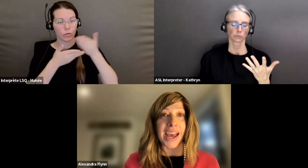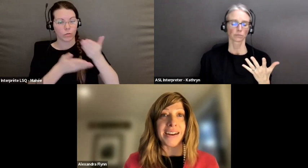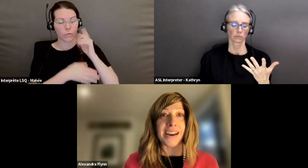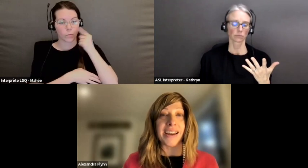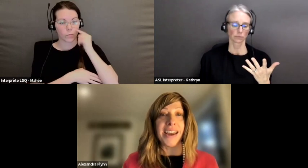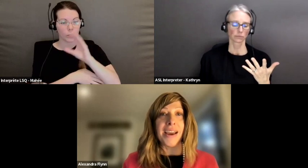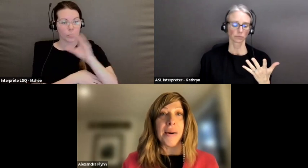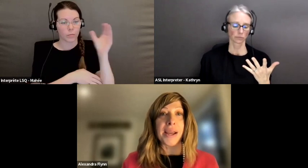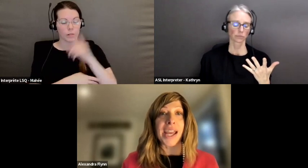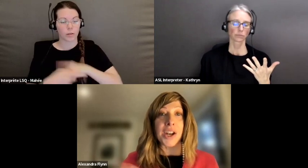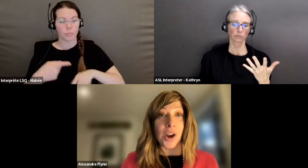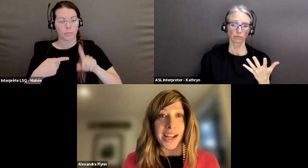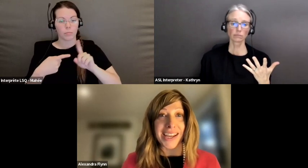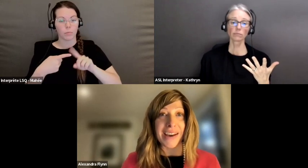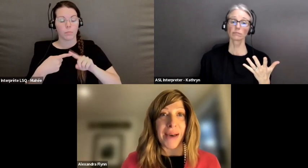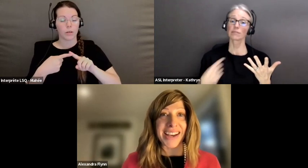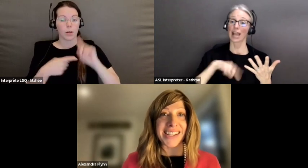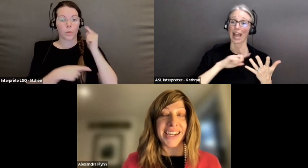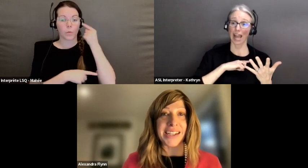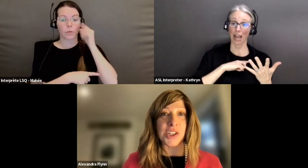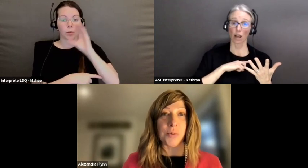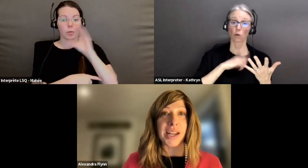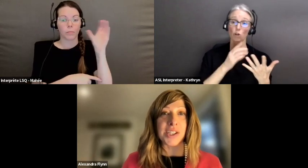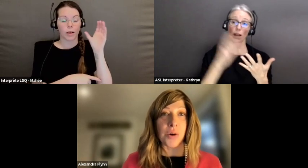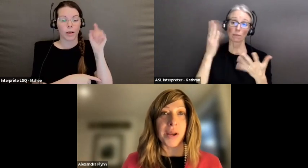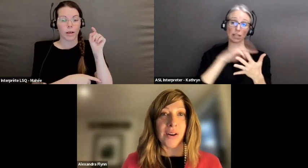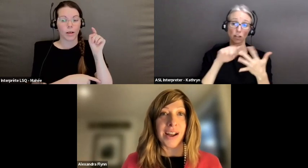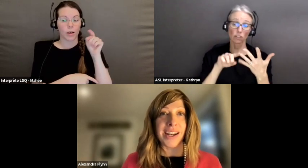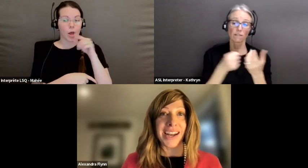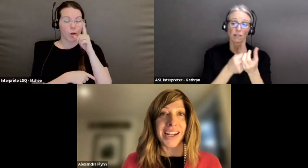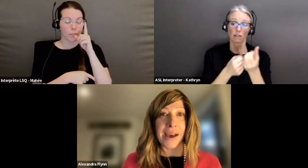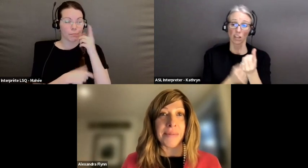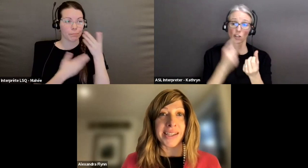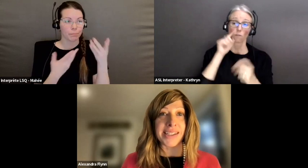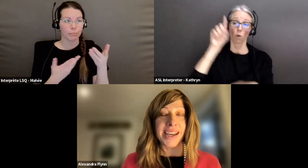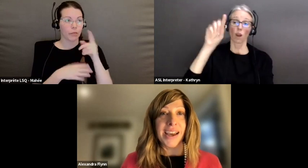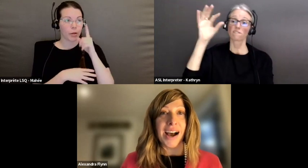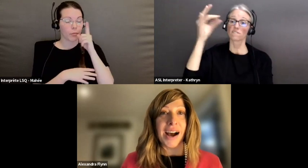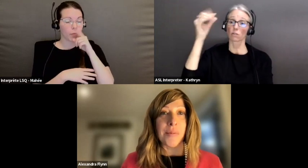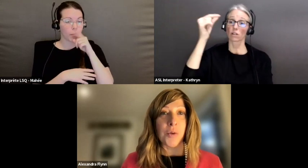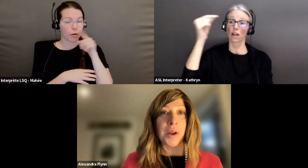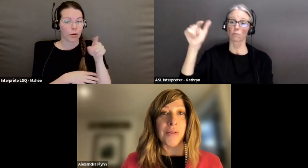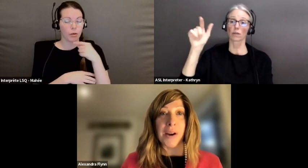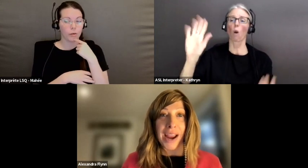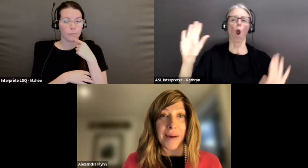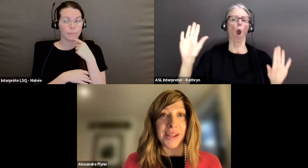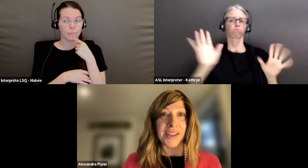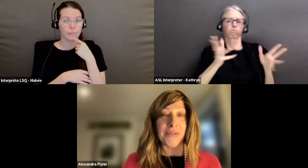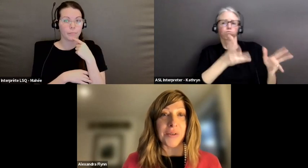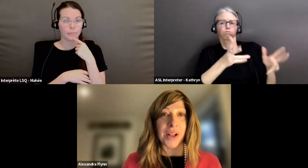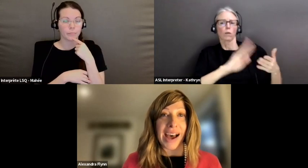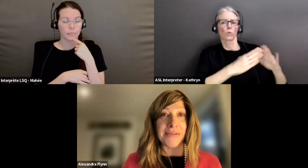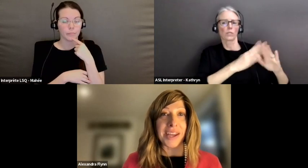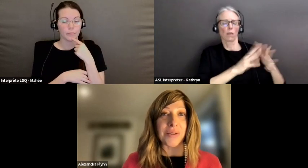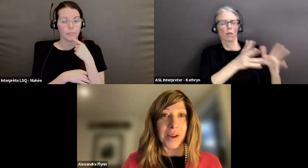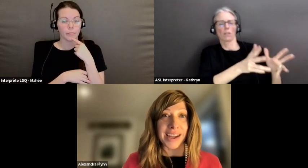of Canada cannot take a back seat to what is going on in encampments. We are very happy that the